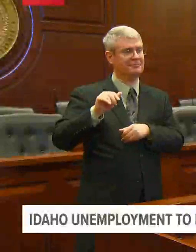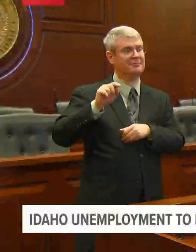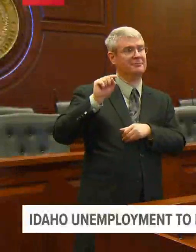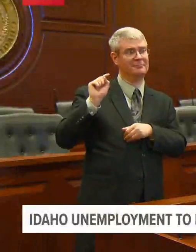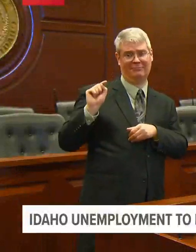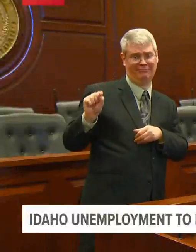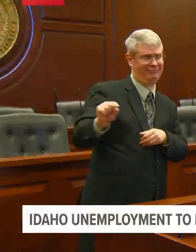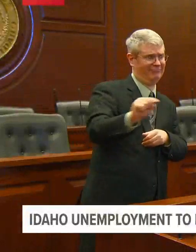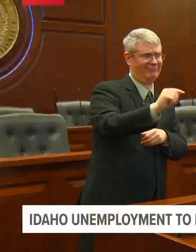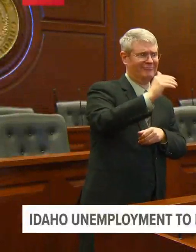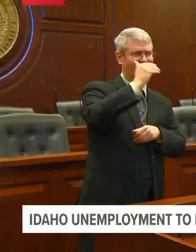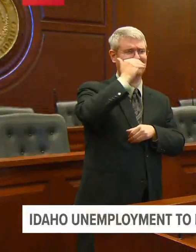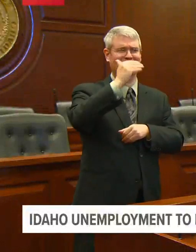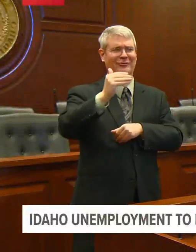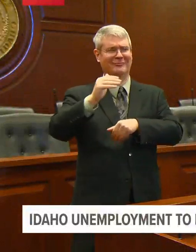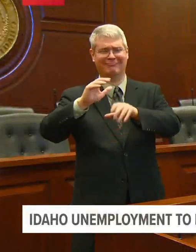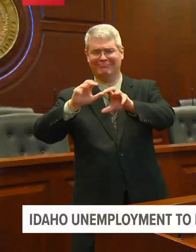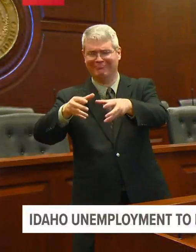were